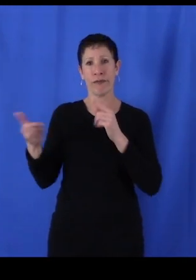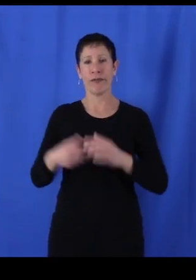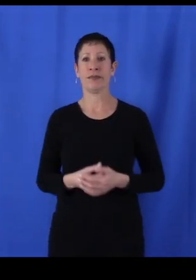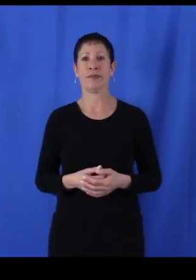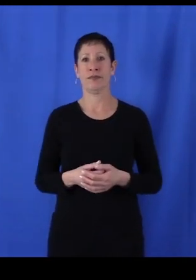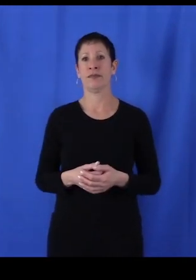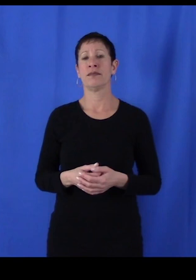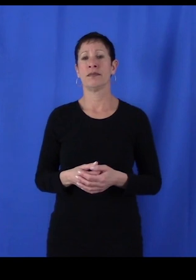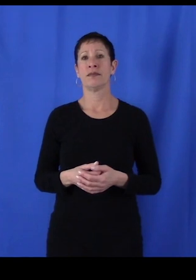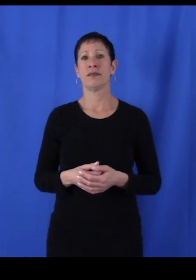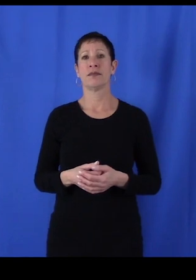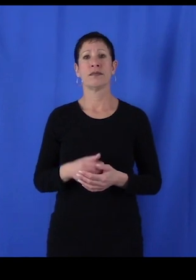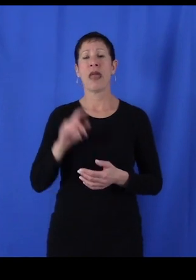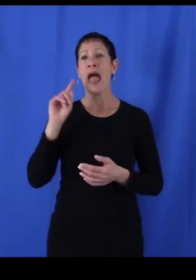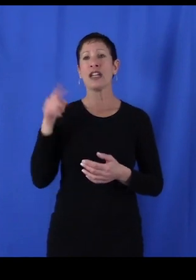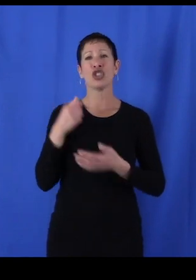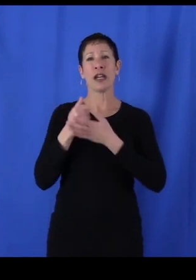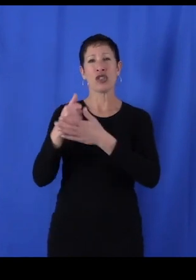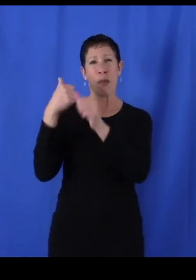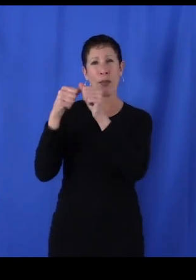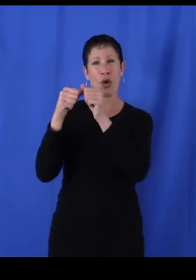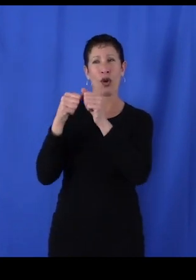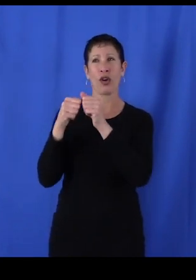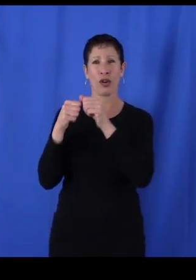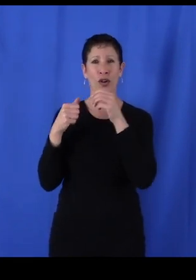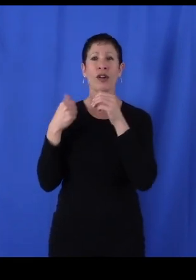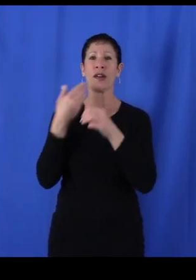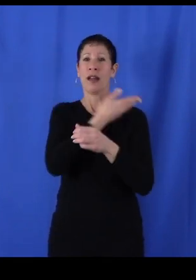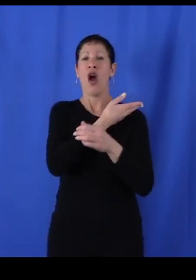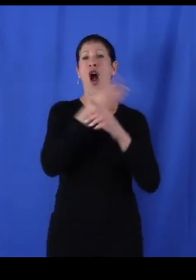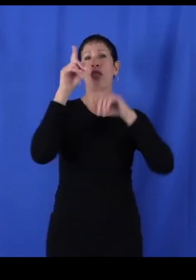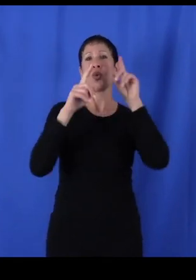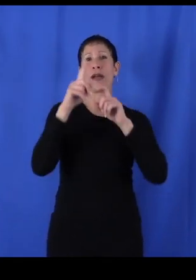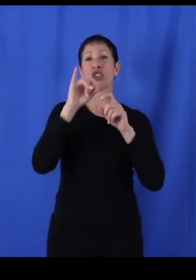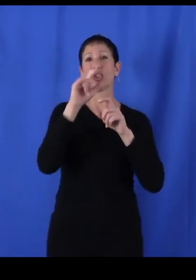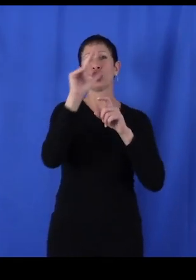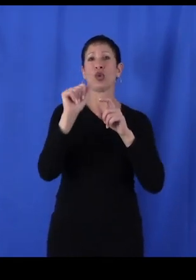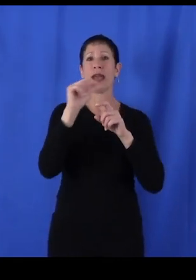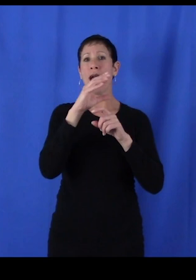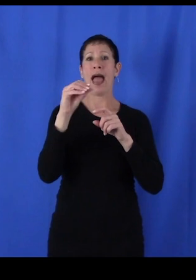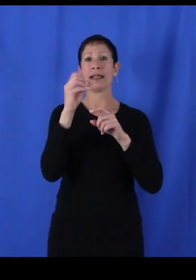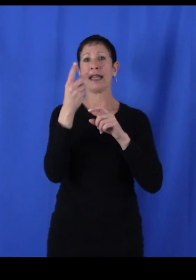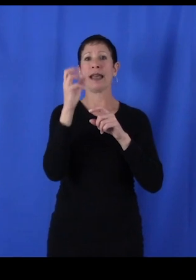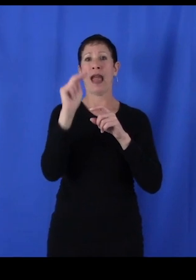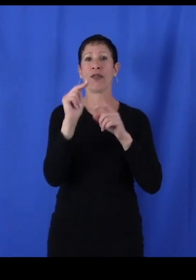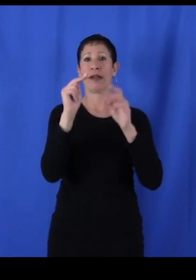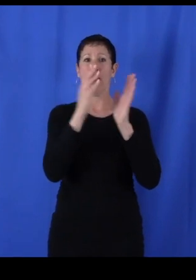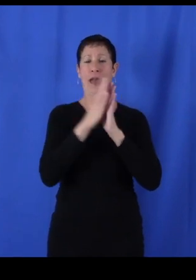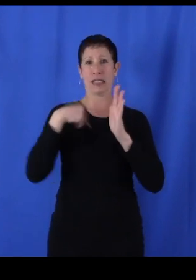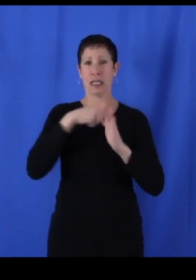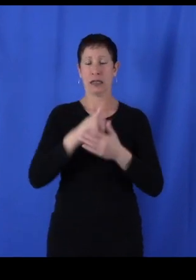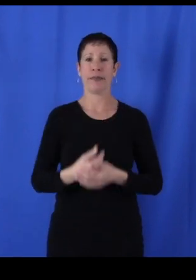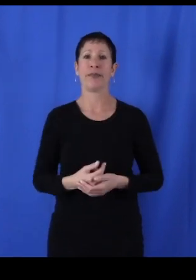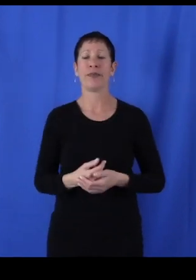And just to remind you, here are the questions that Julia and Karen have posed for us.